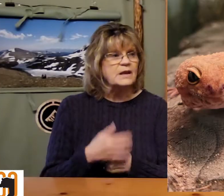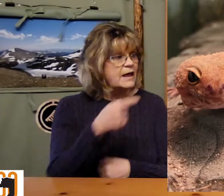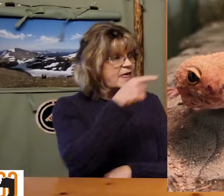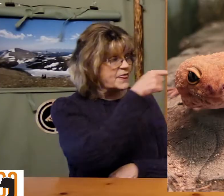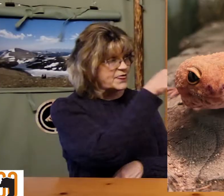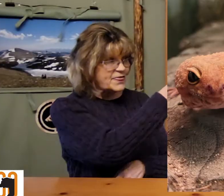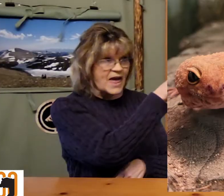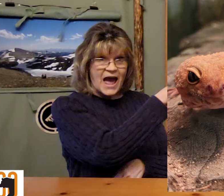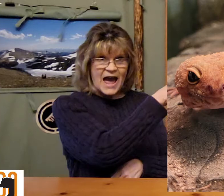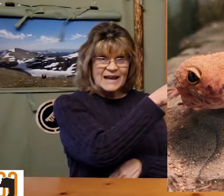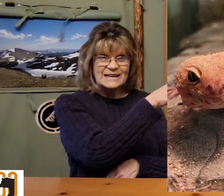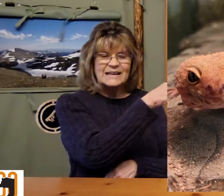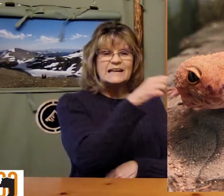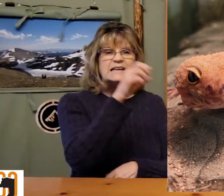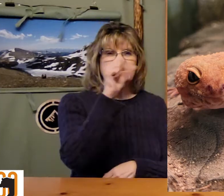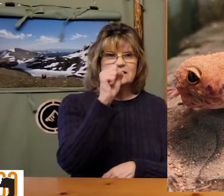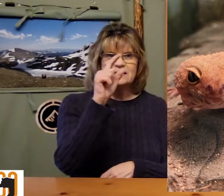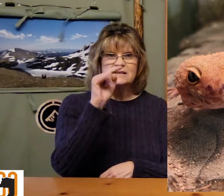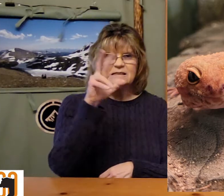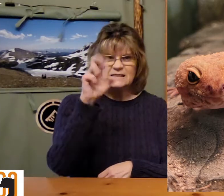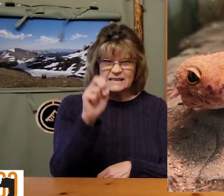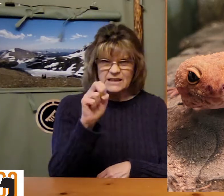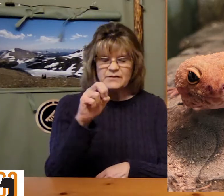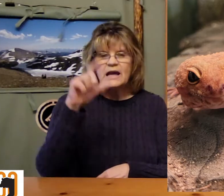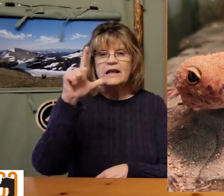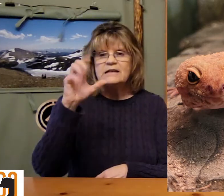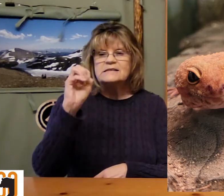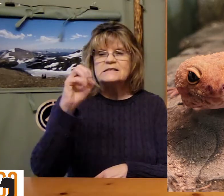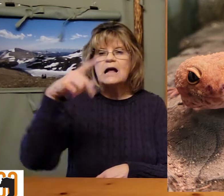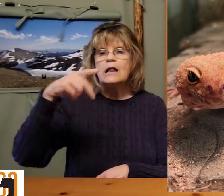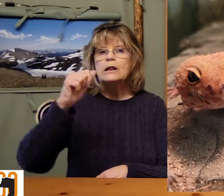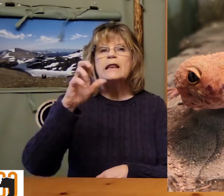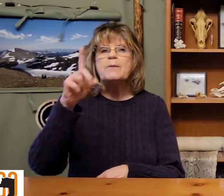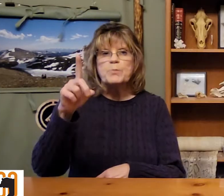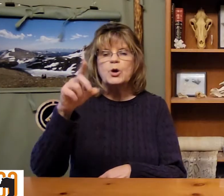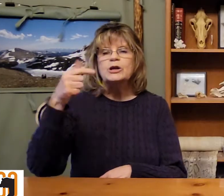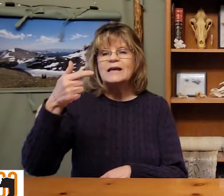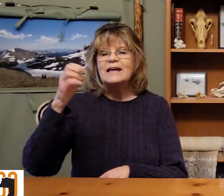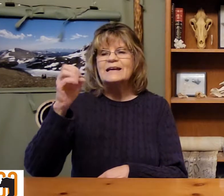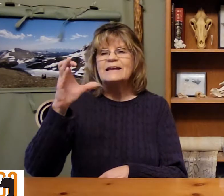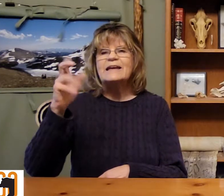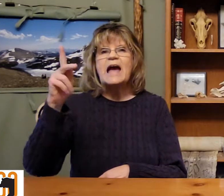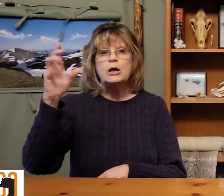This is Steve, and Steve is a leopard gecko.